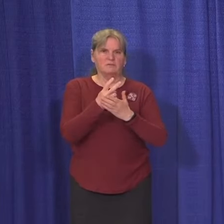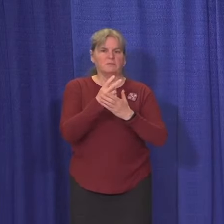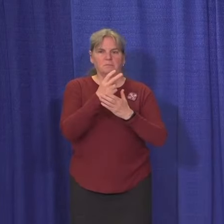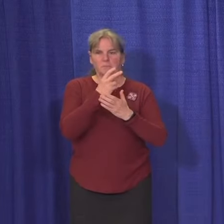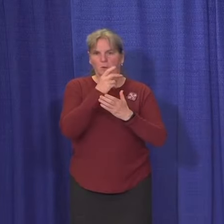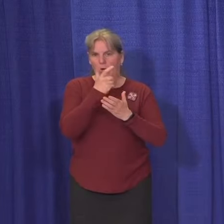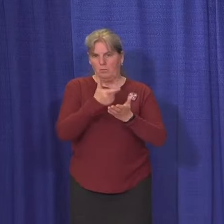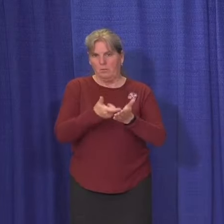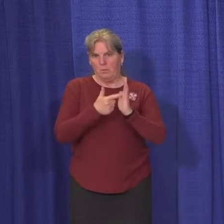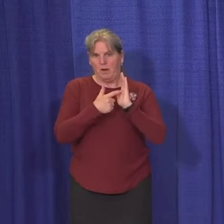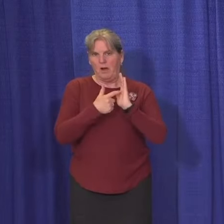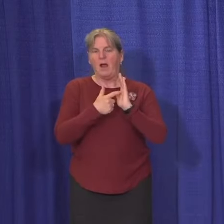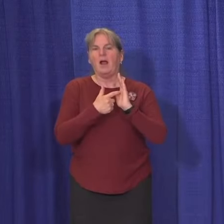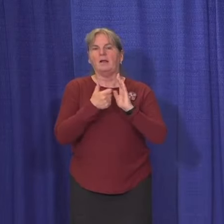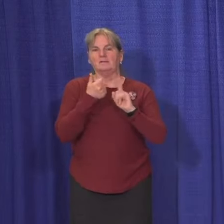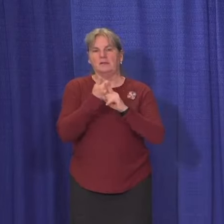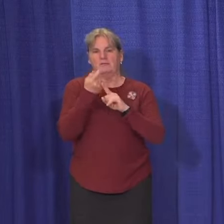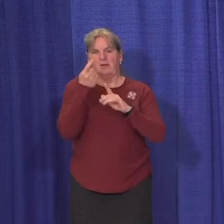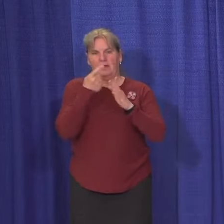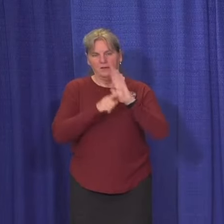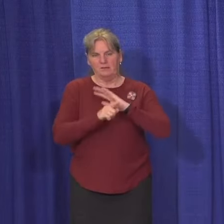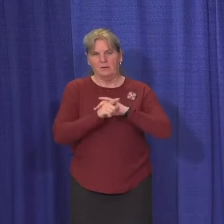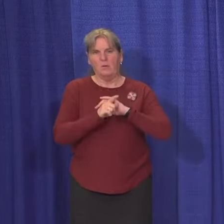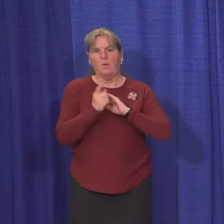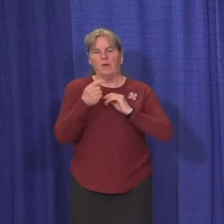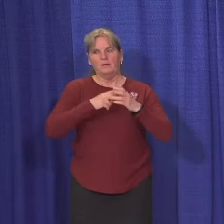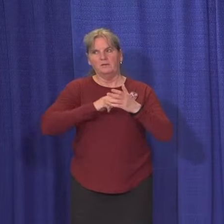know that practically applies to